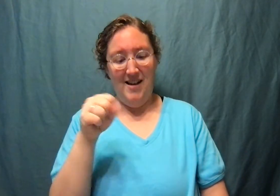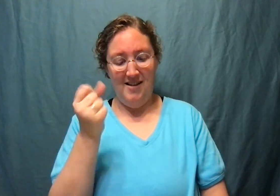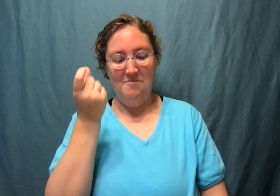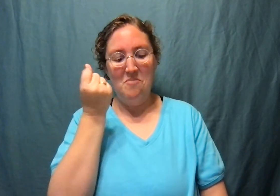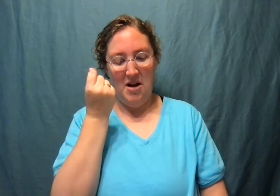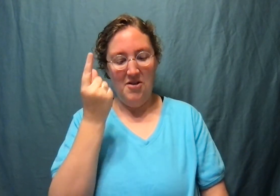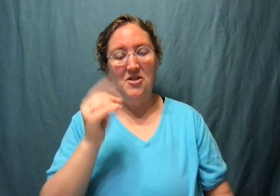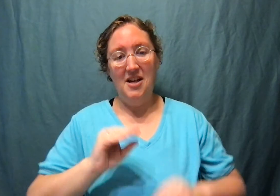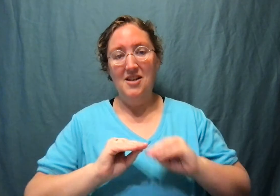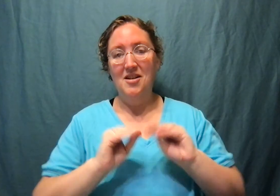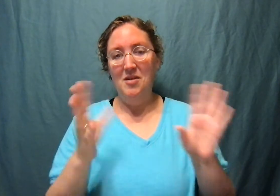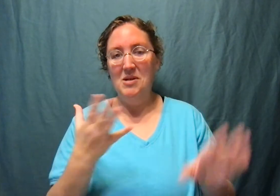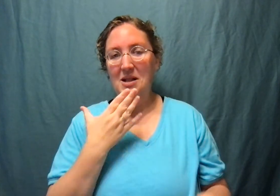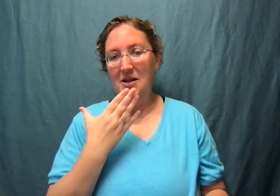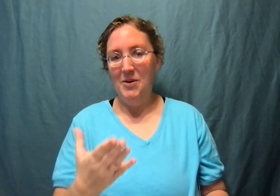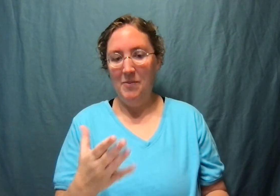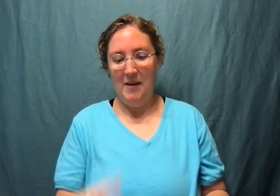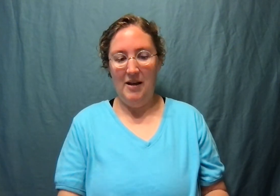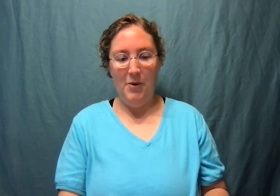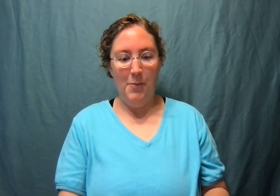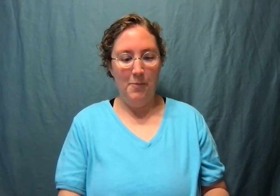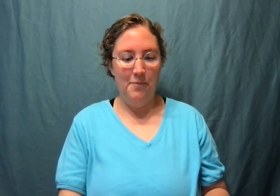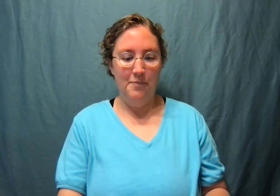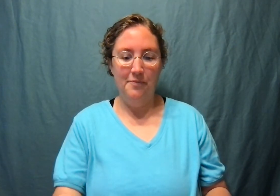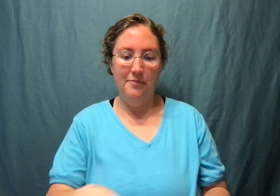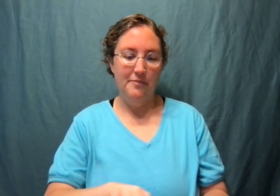Yes, I understand. It was clear. Thank you.